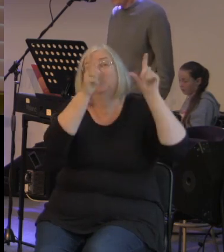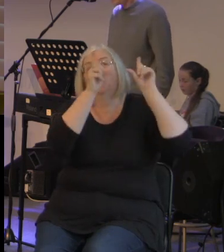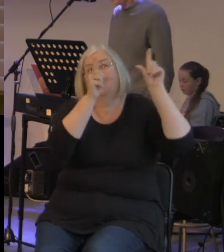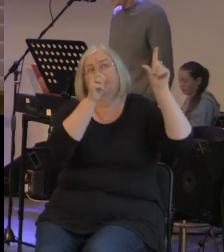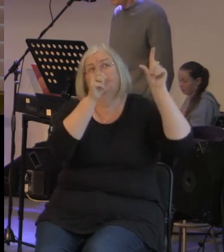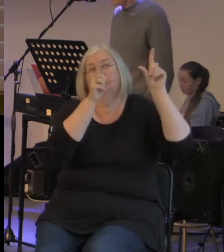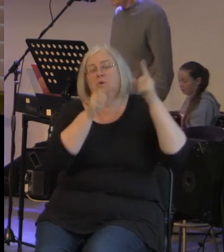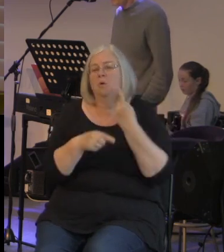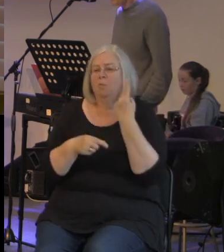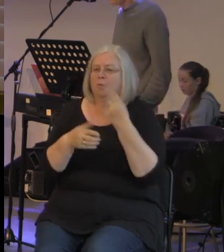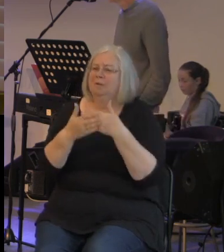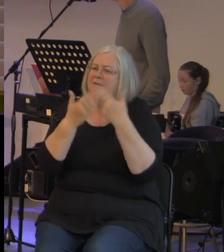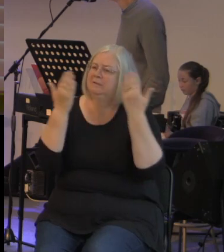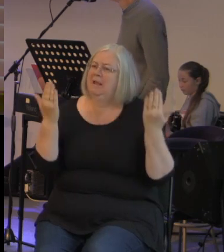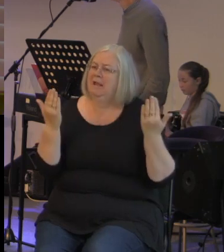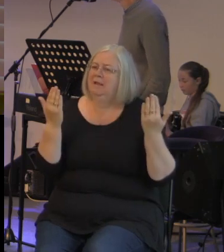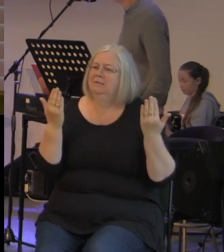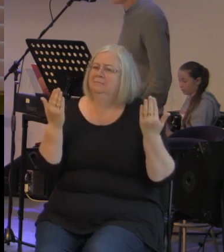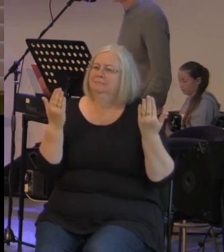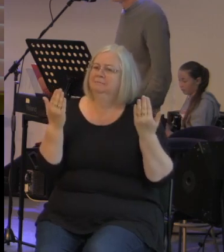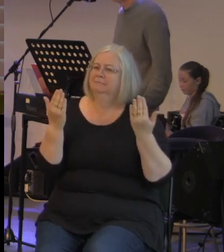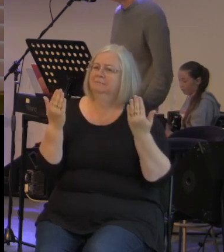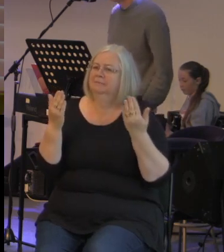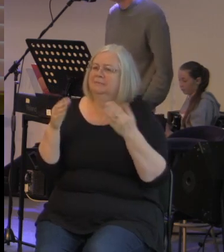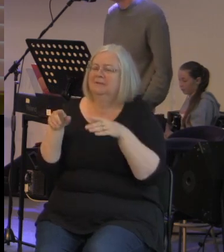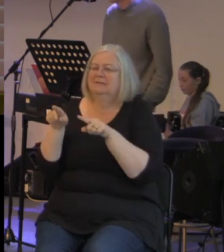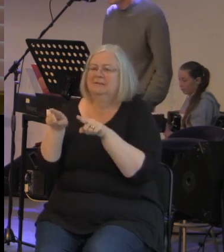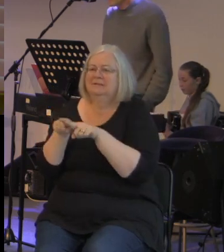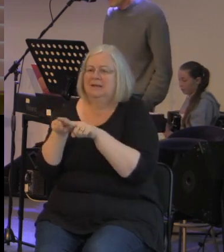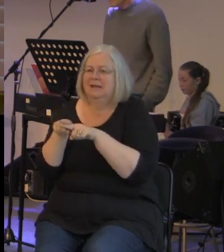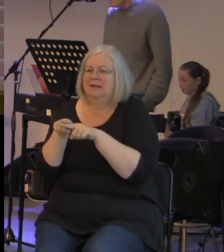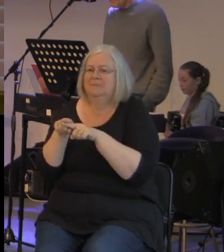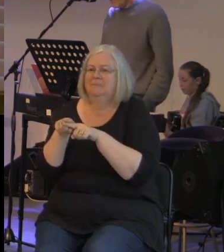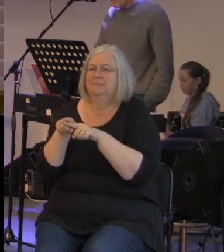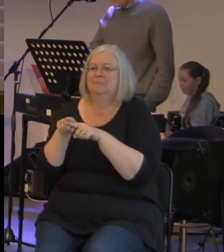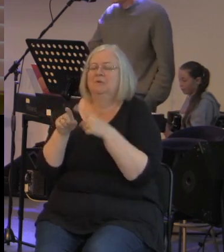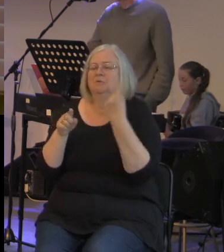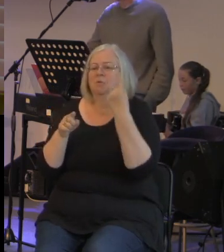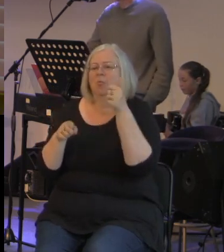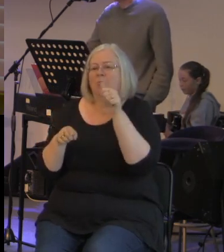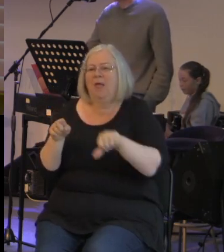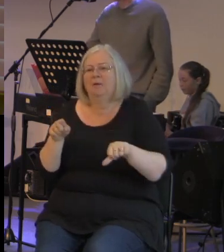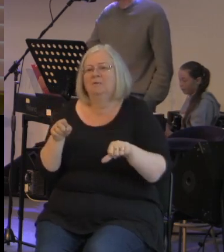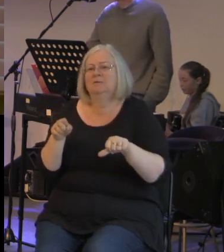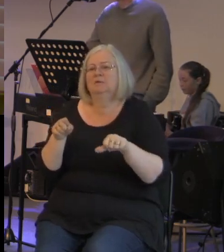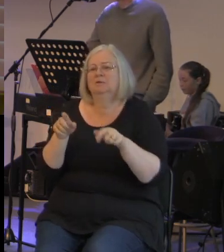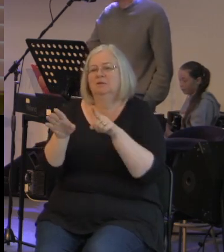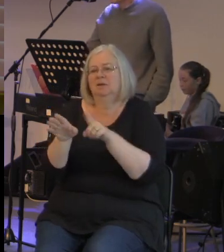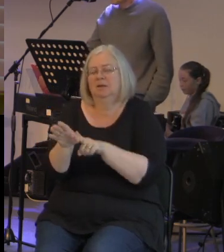is like 1,000 years, and 1,000 years are like a day."